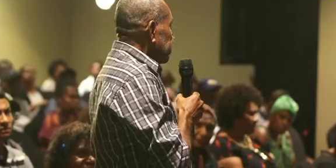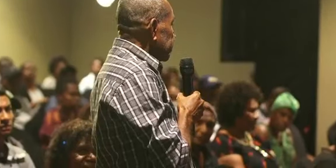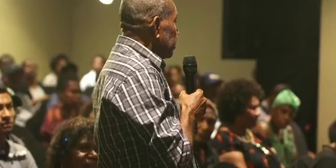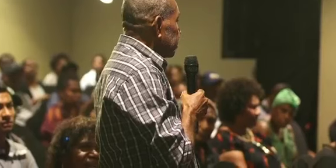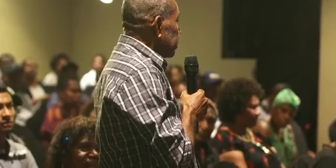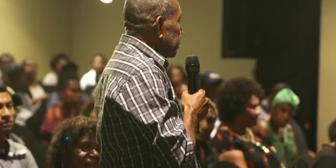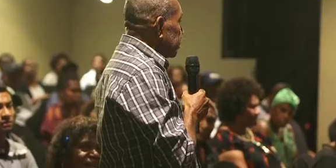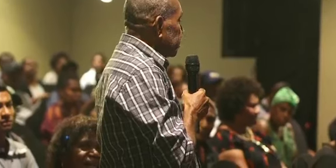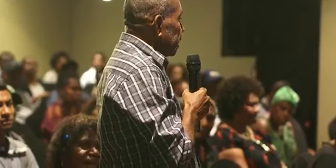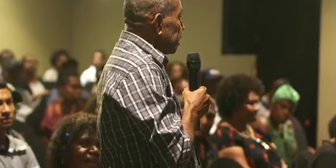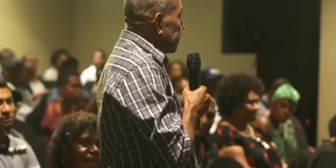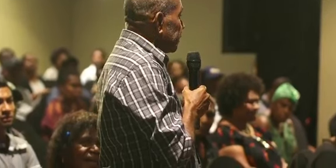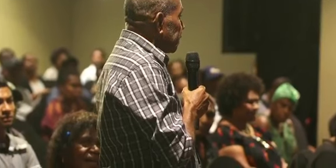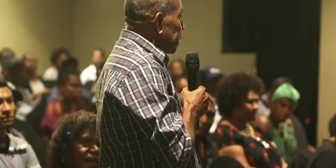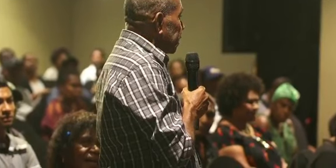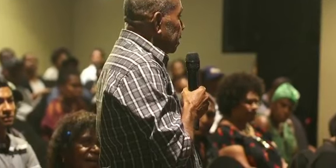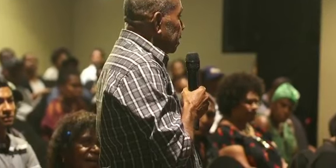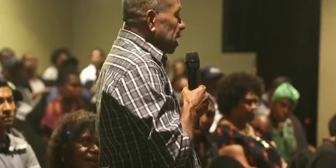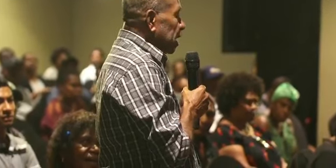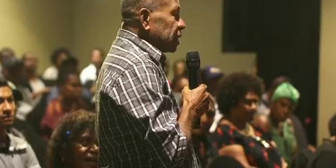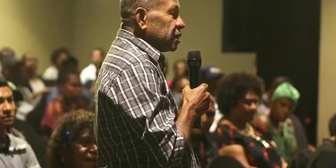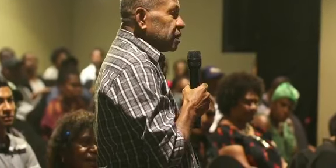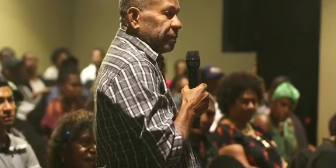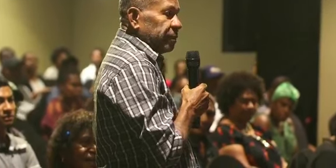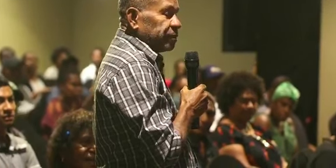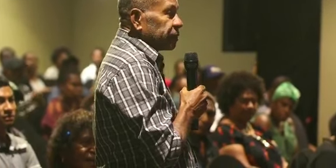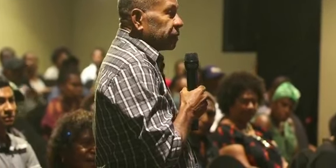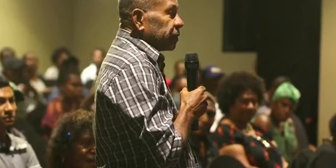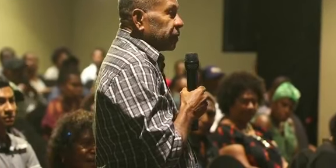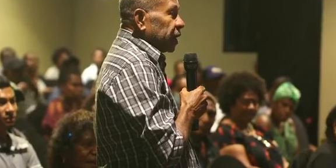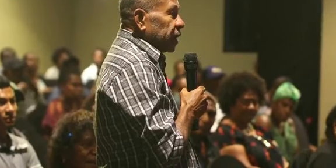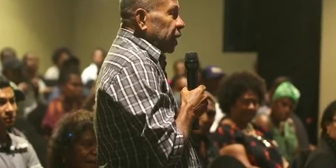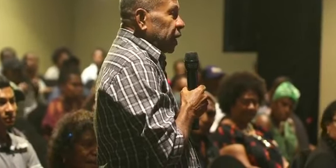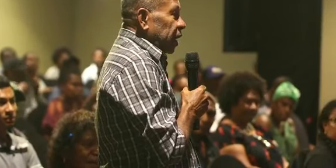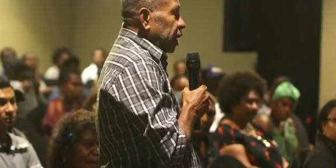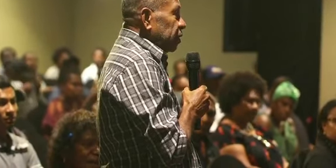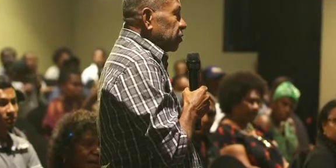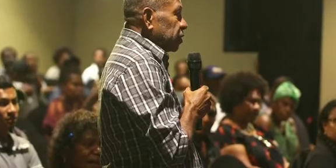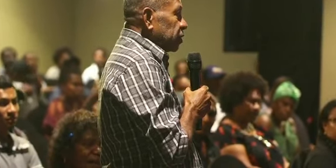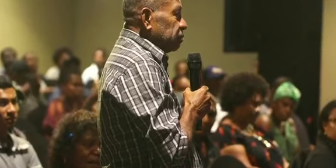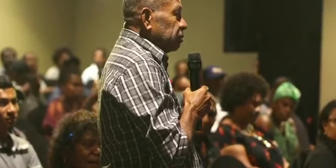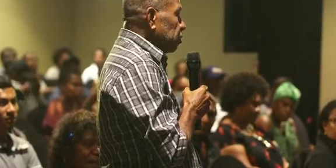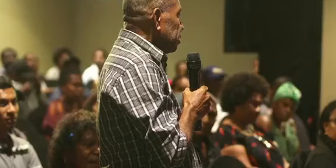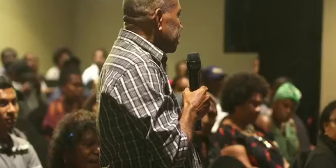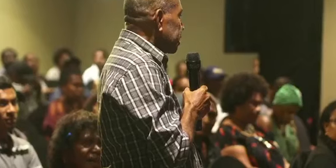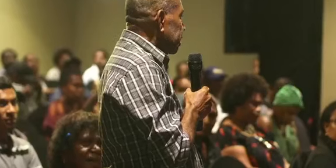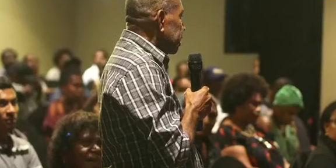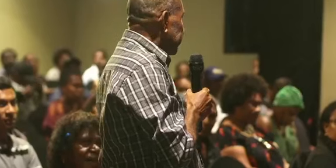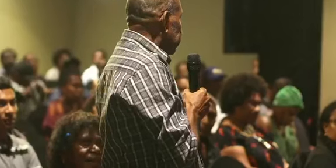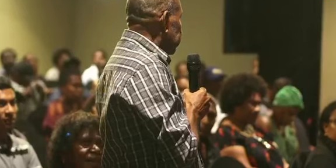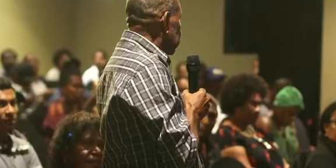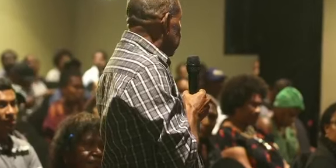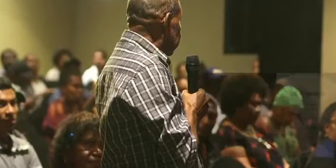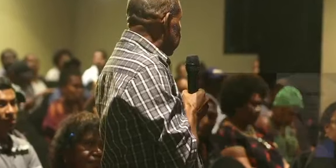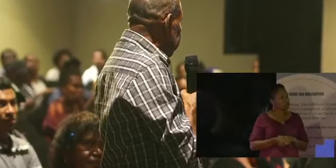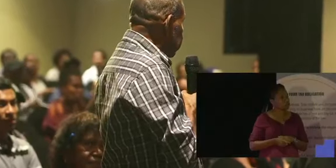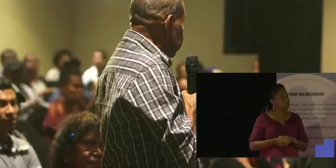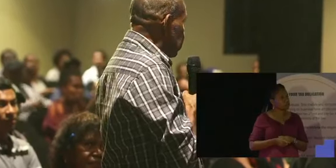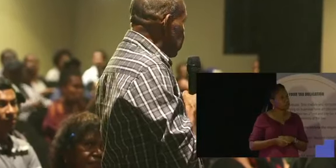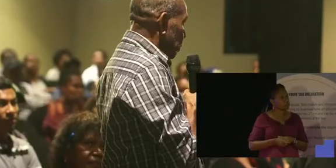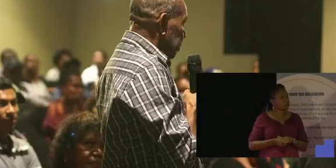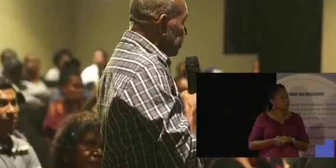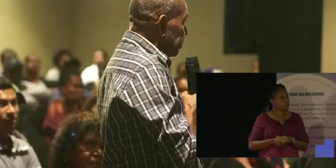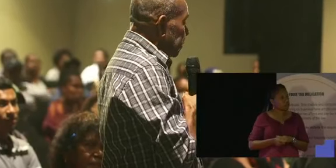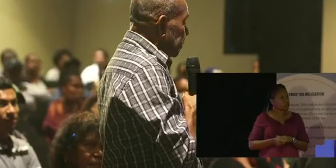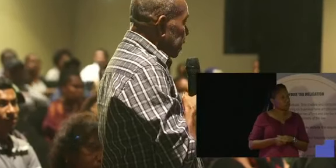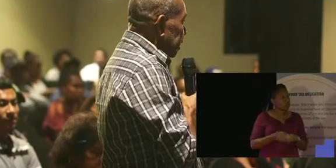Sister presenting lo TCC ya, melagas kimem. So mi all business got different model businesses